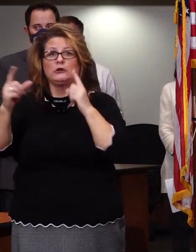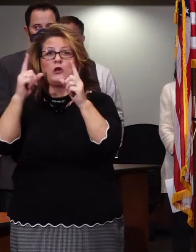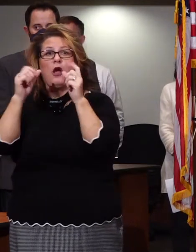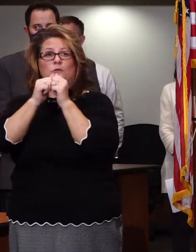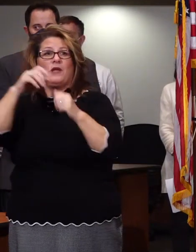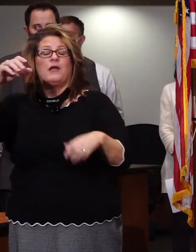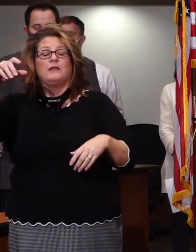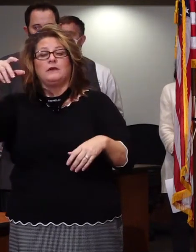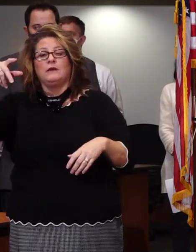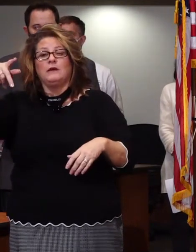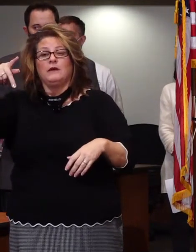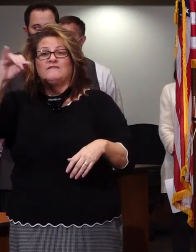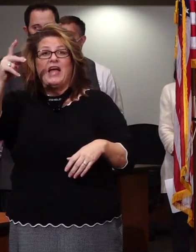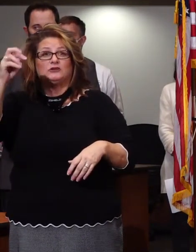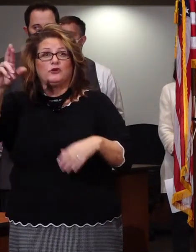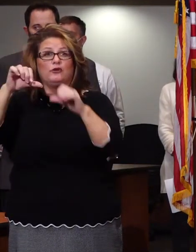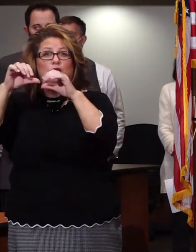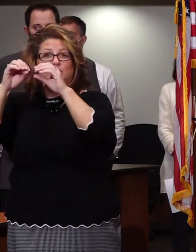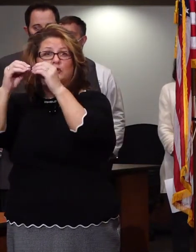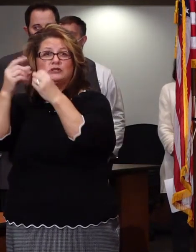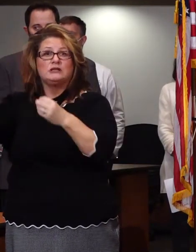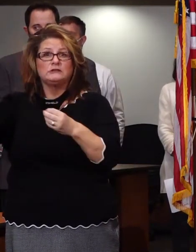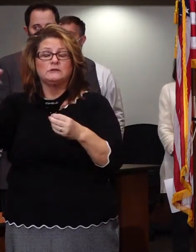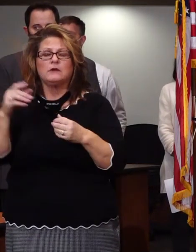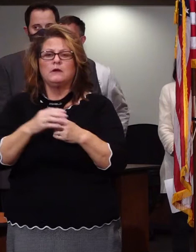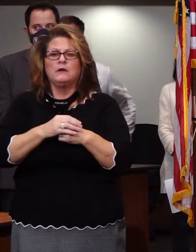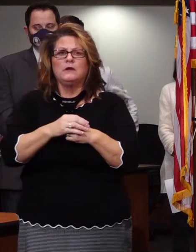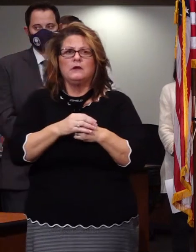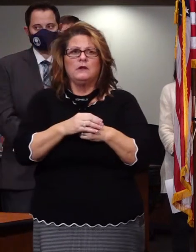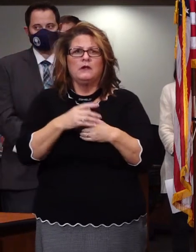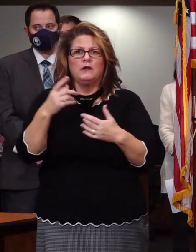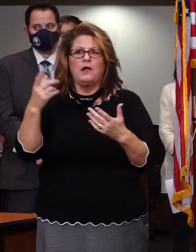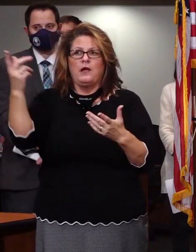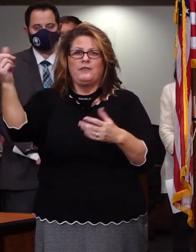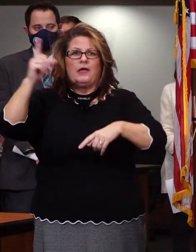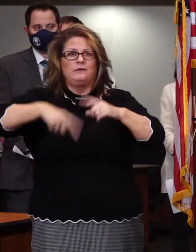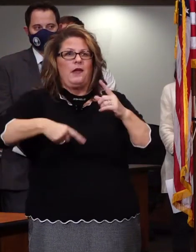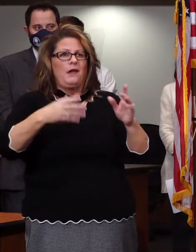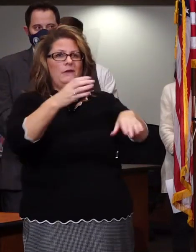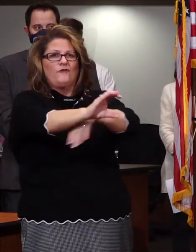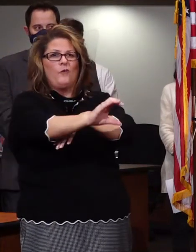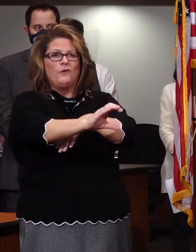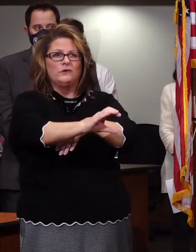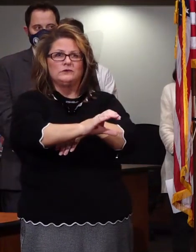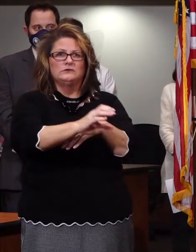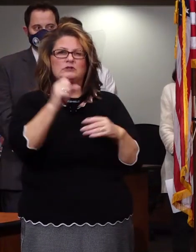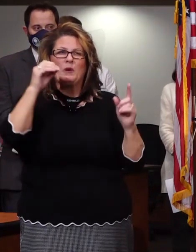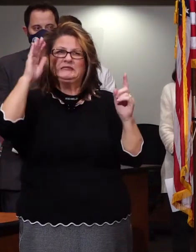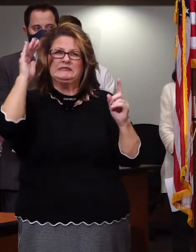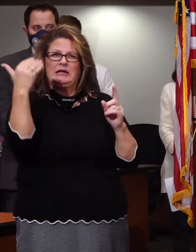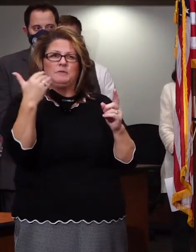his hands are tied. He still thinks it's confusing why, kids can go inside and automatically that rule is gone. Can you address some of those confusions